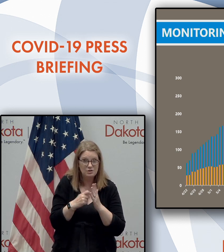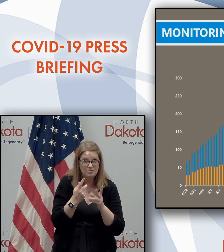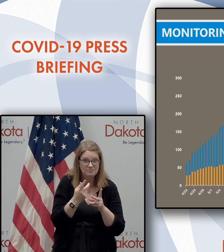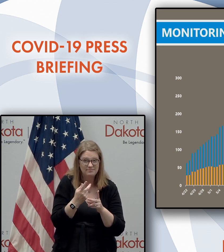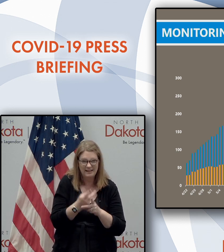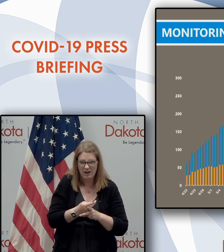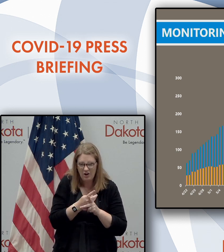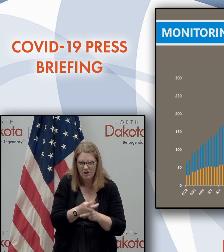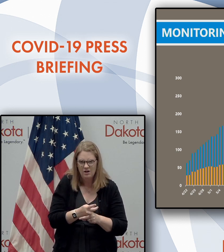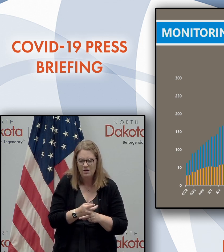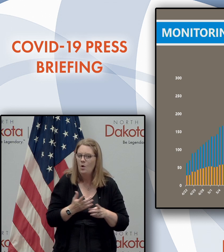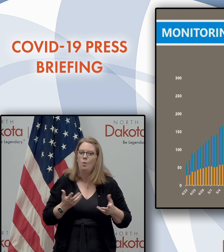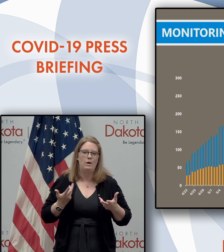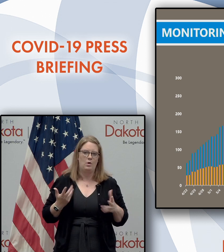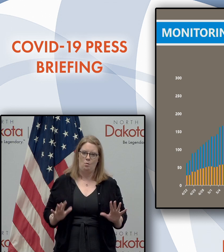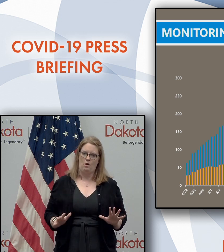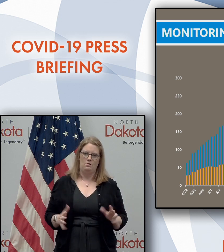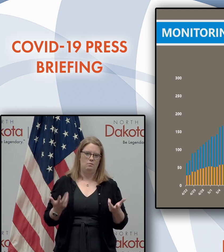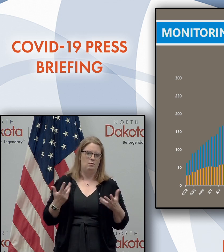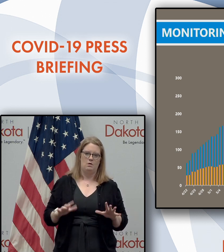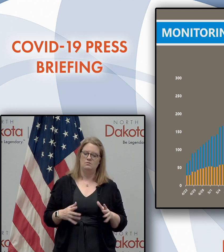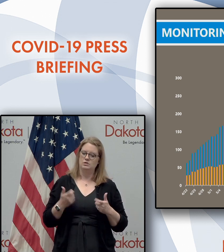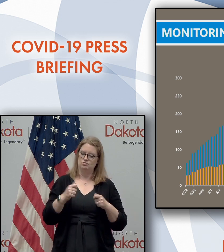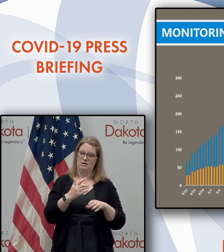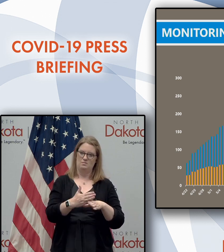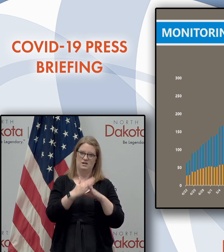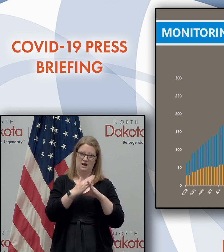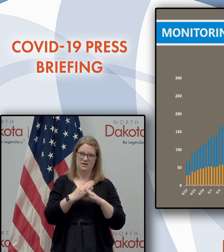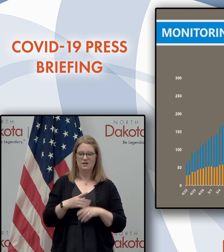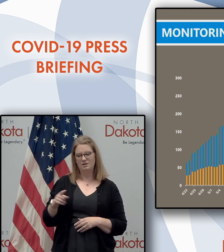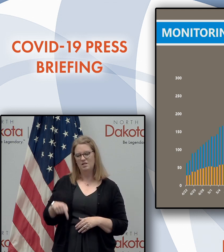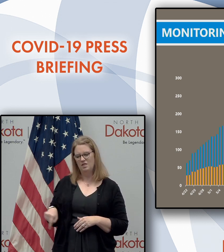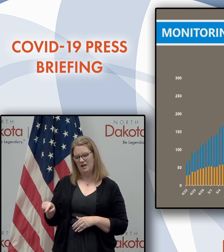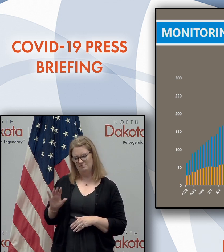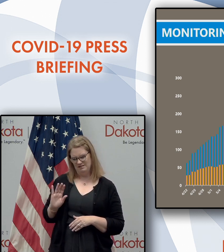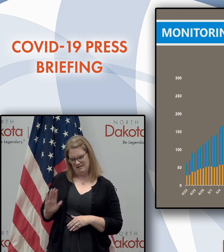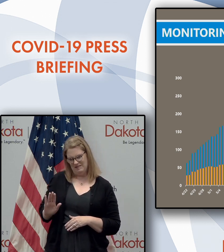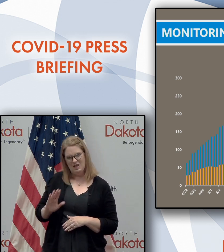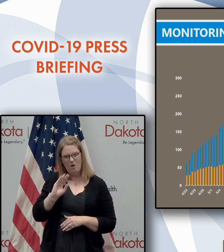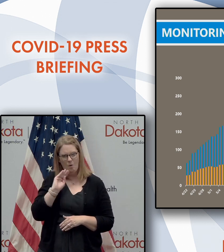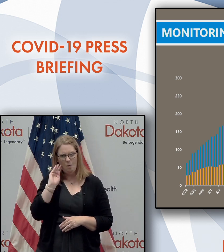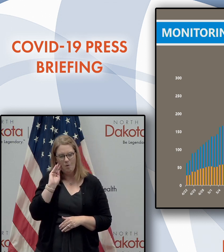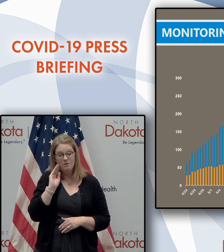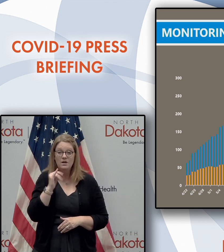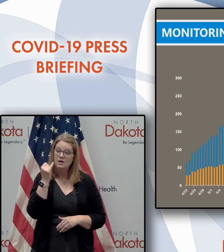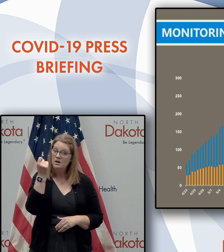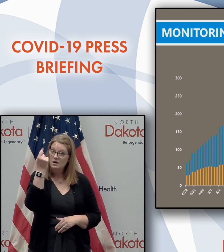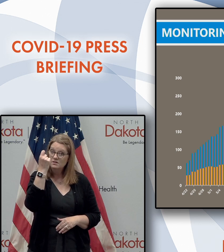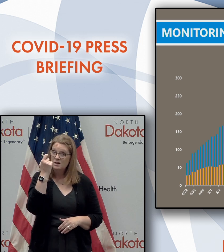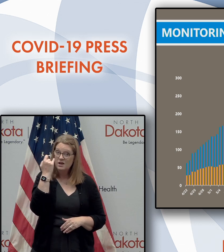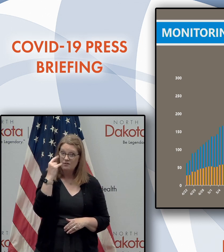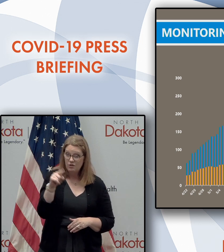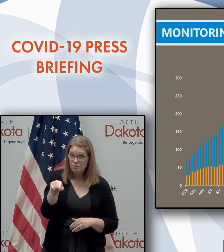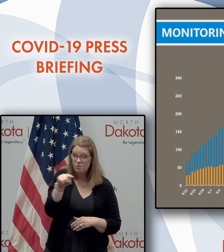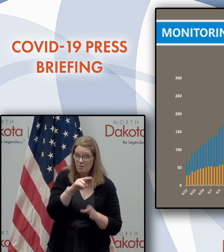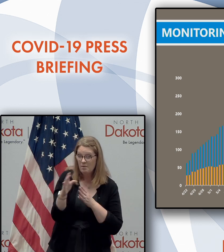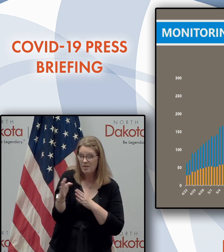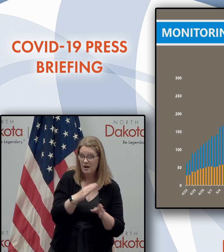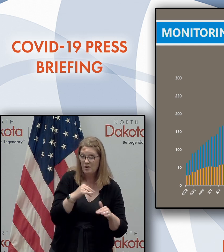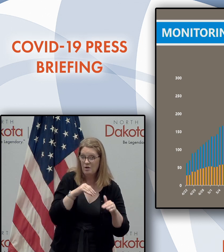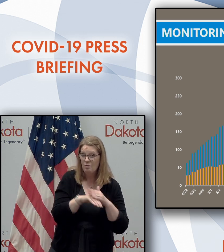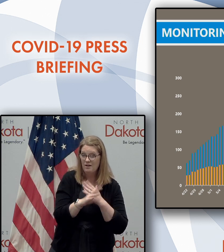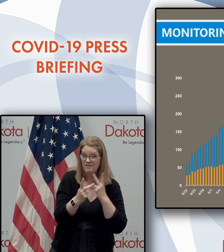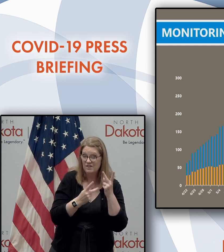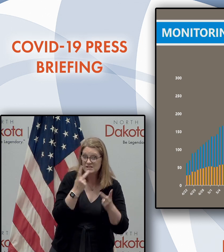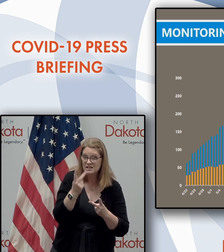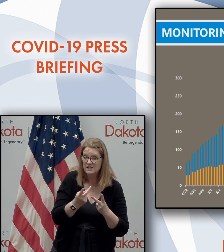our most vulnerable citizens in the places that they call home. So if you are planning on visitation, again, encourage